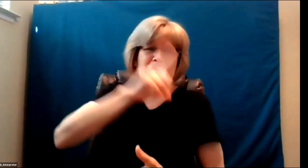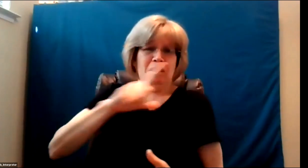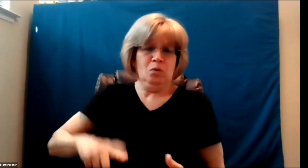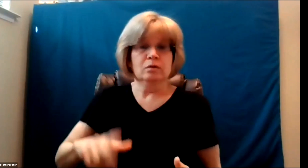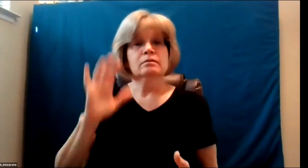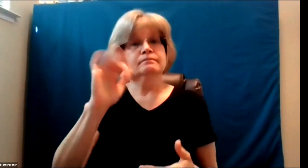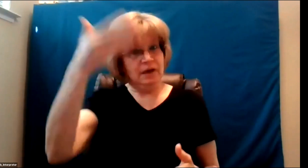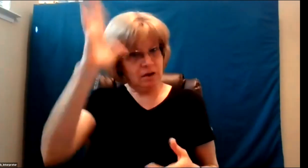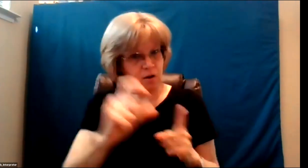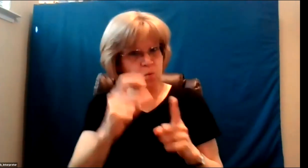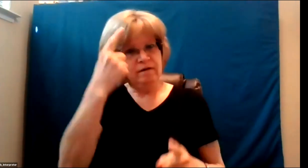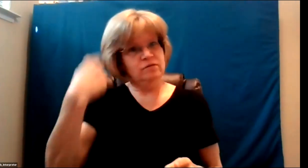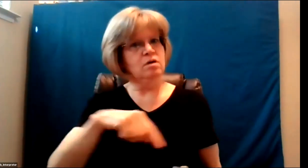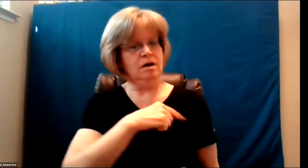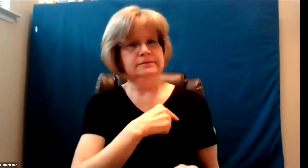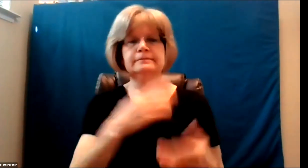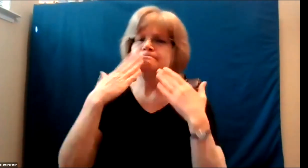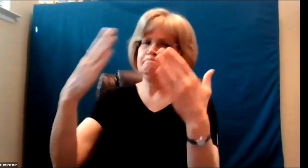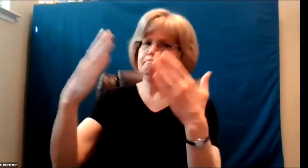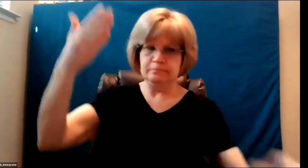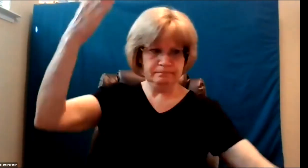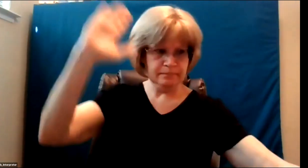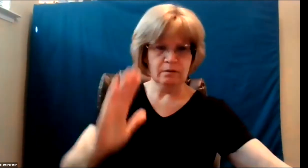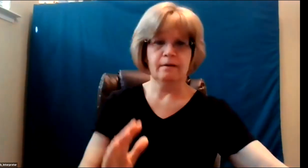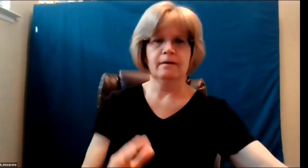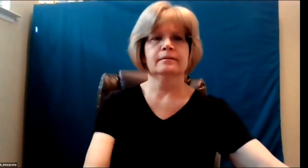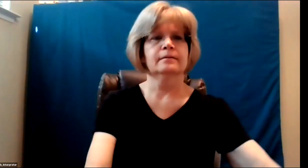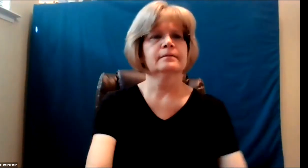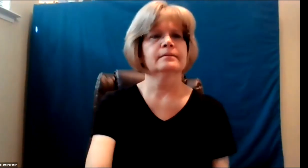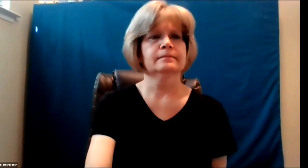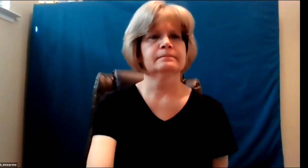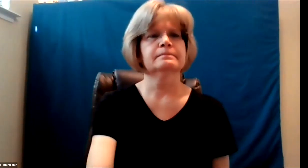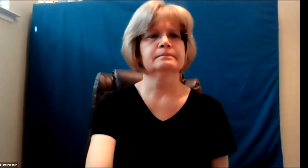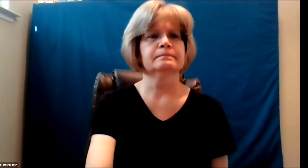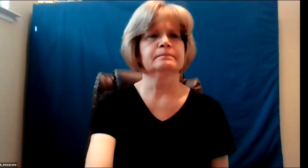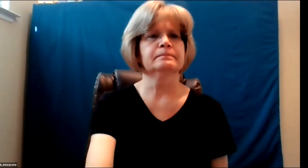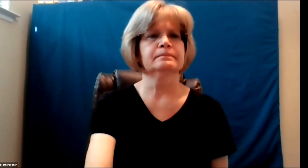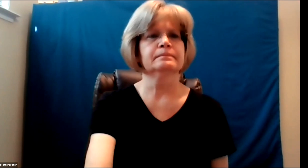This is God's word for us. Thanks be to God.